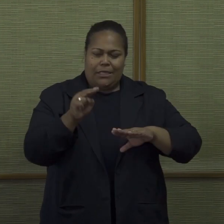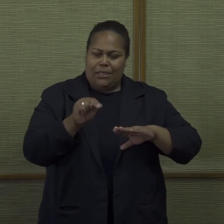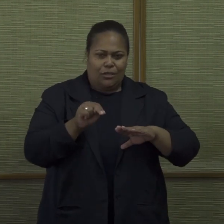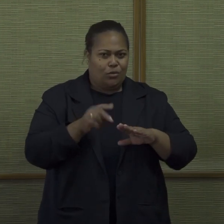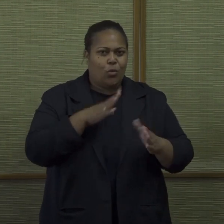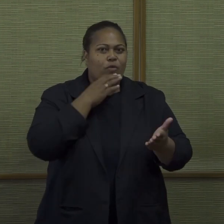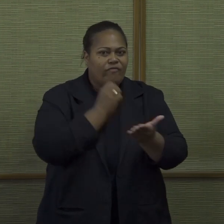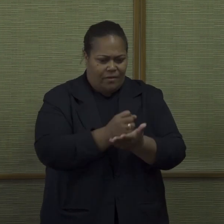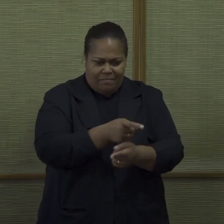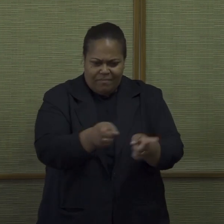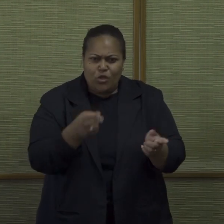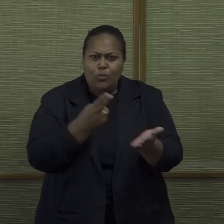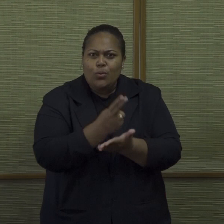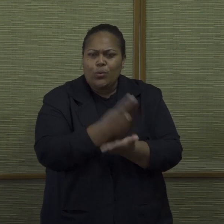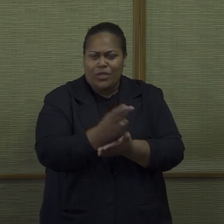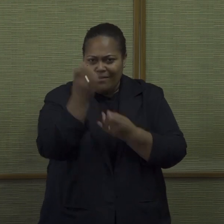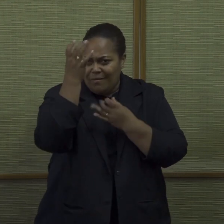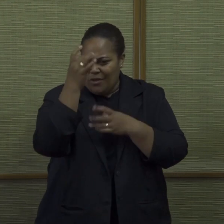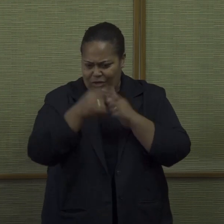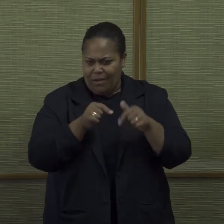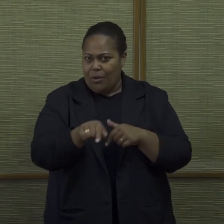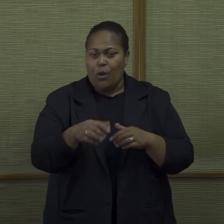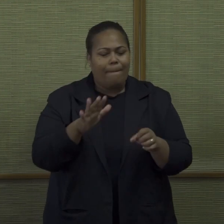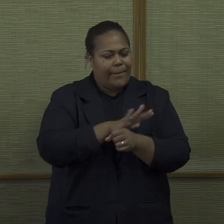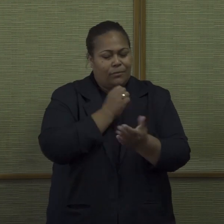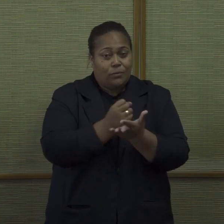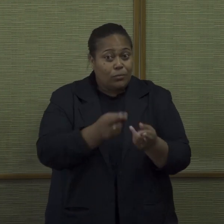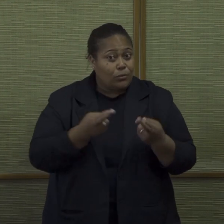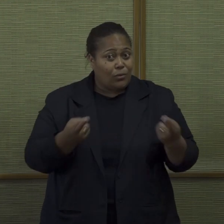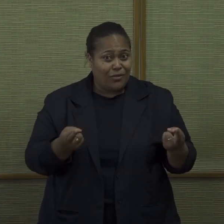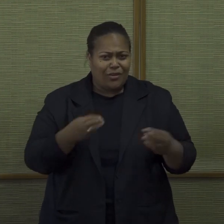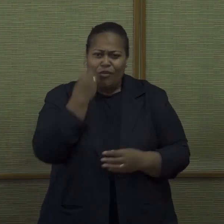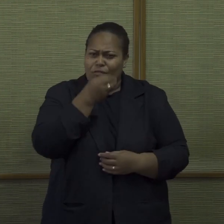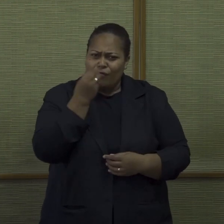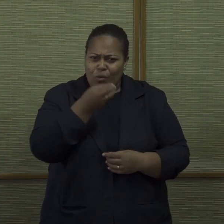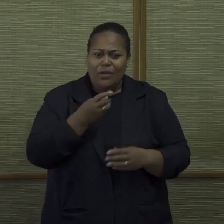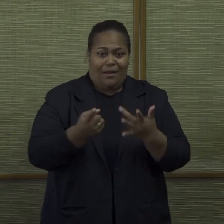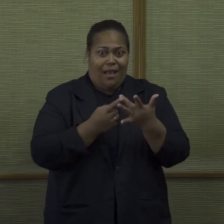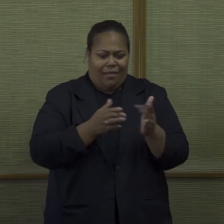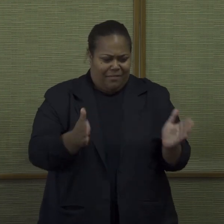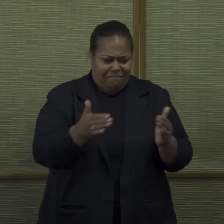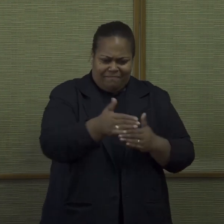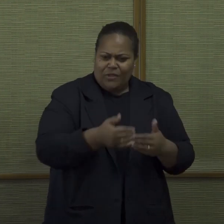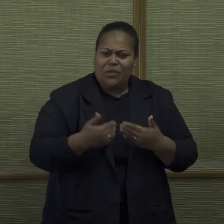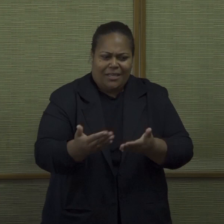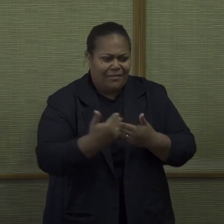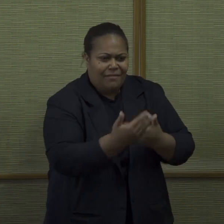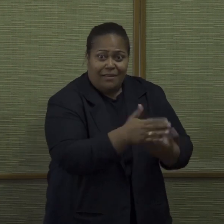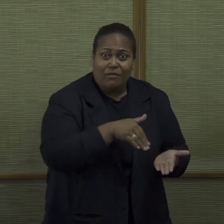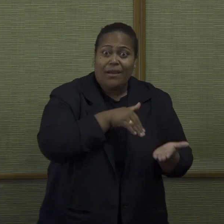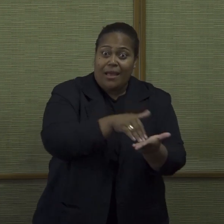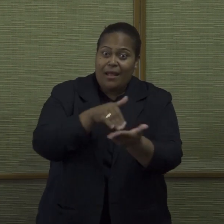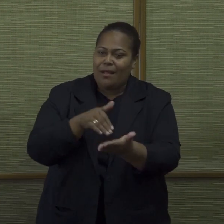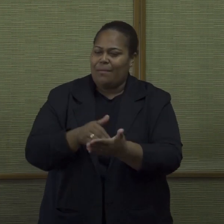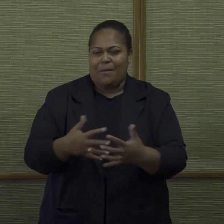our people on the ground to ensure that the resources, the food, the shelter kits, hygiene kits are delivered